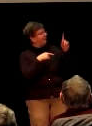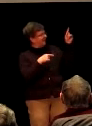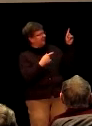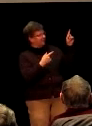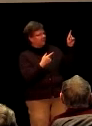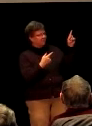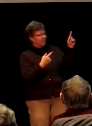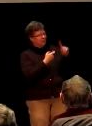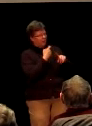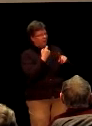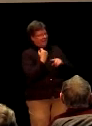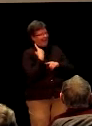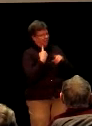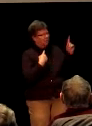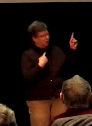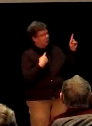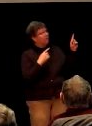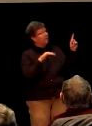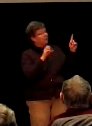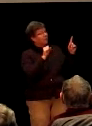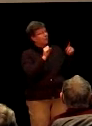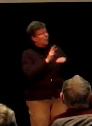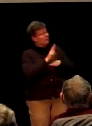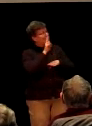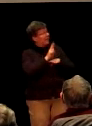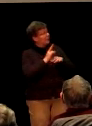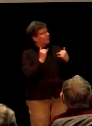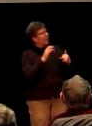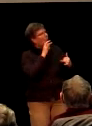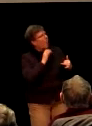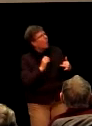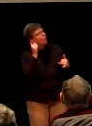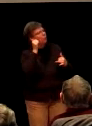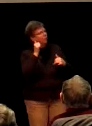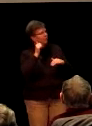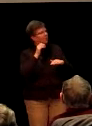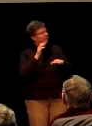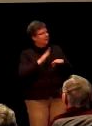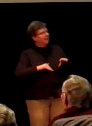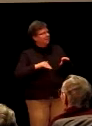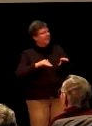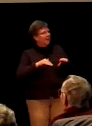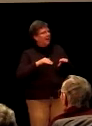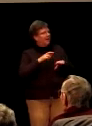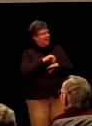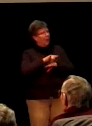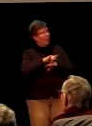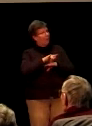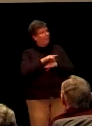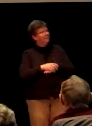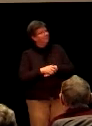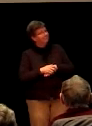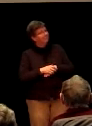year, since that. So spaceships are now older than airplanes were when we flew our first spaceships.